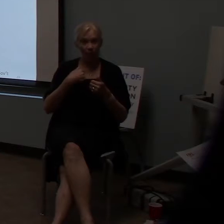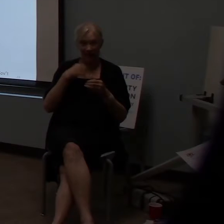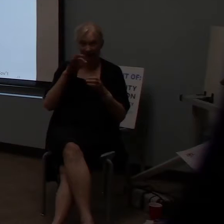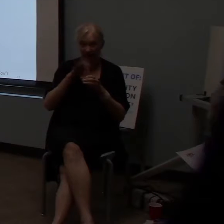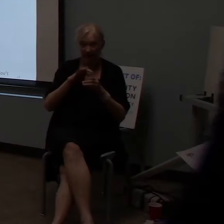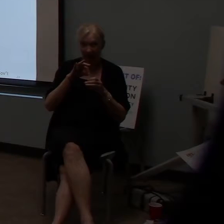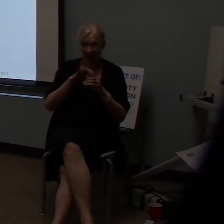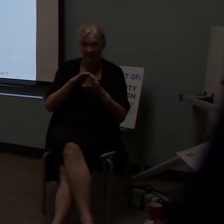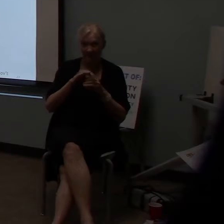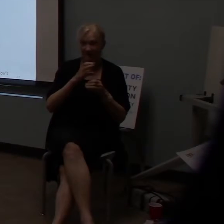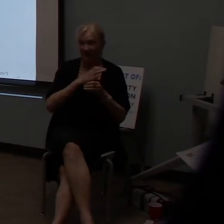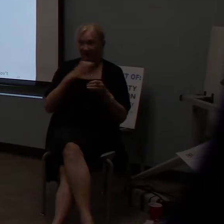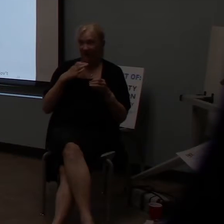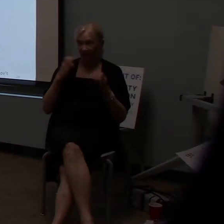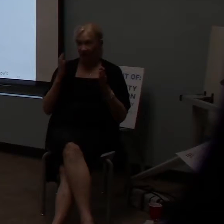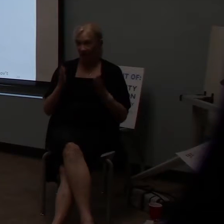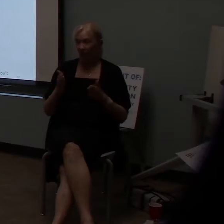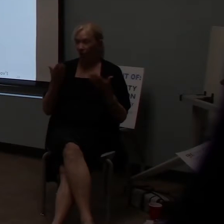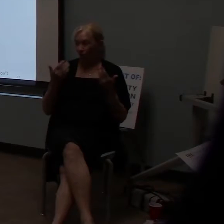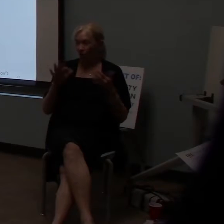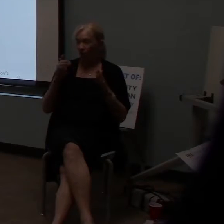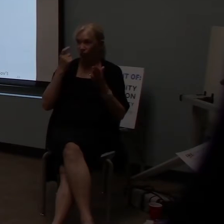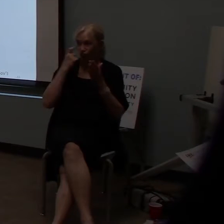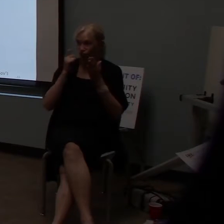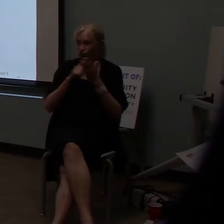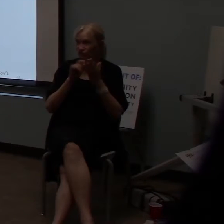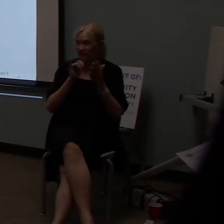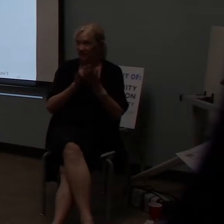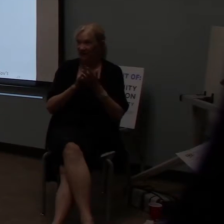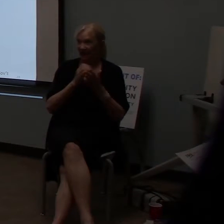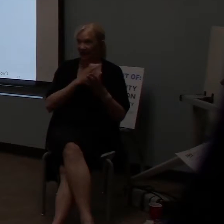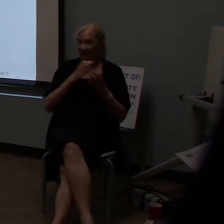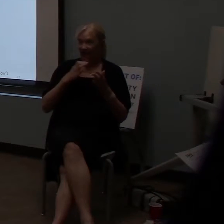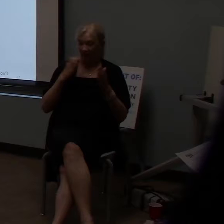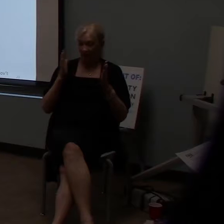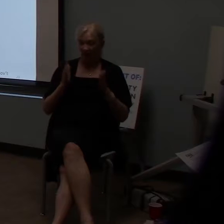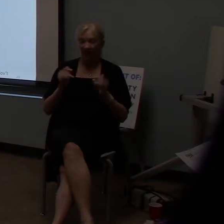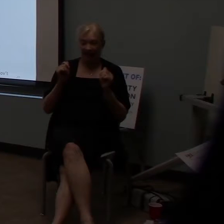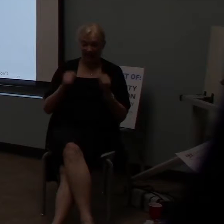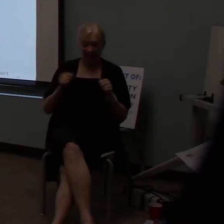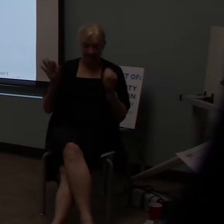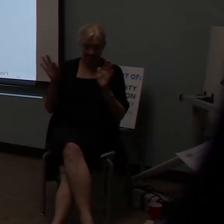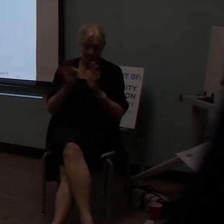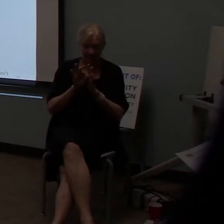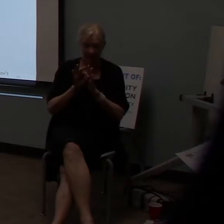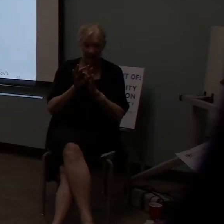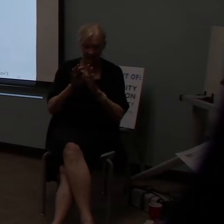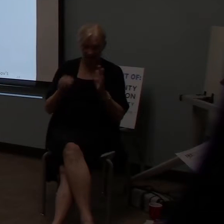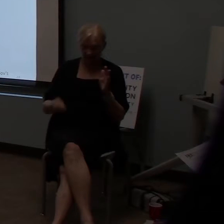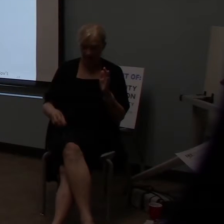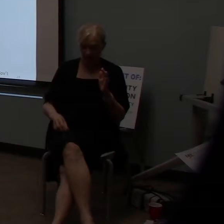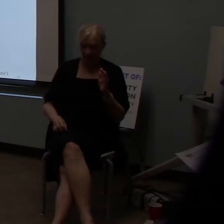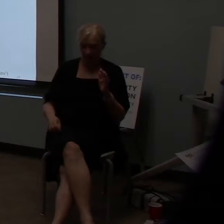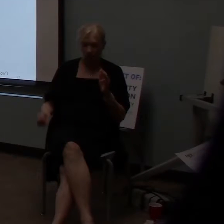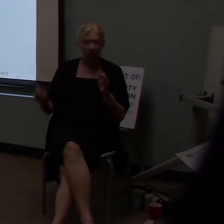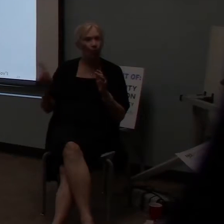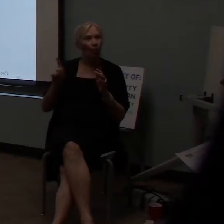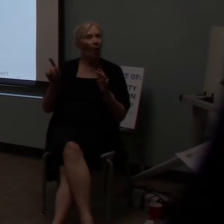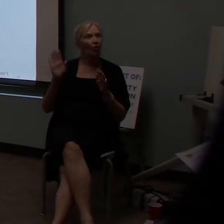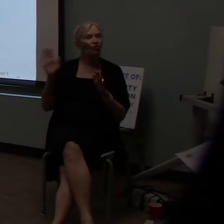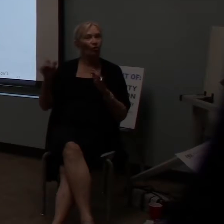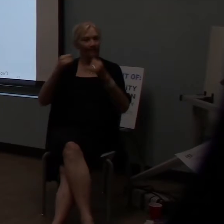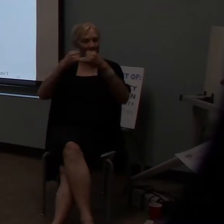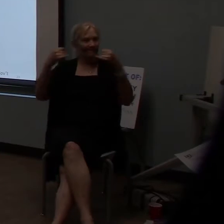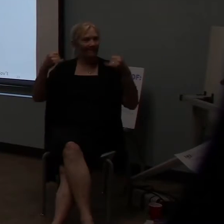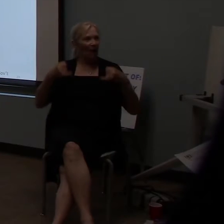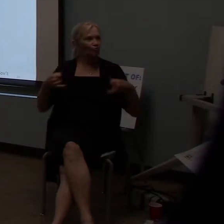fix the gerrymandering problem. So you've already noted that commissioners can essentially pick where their boundaries are. Commissioners